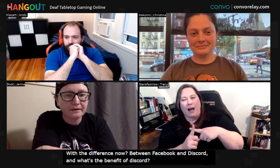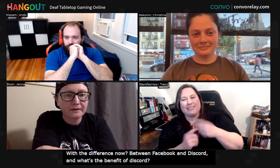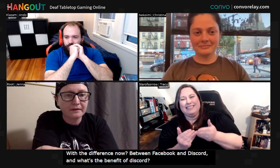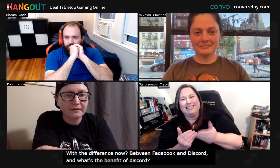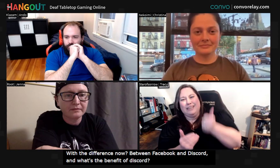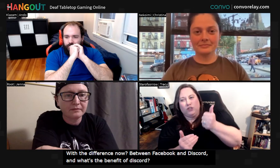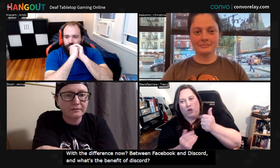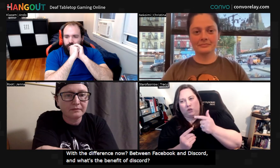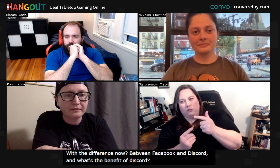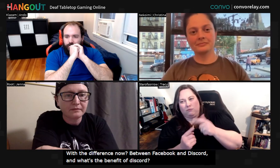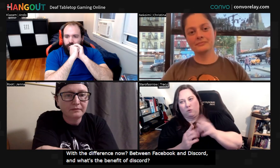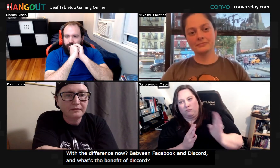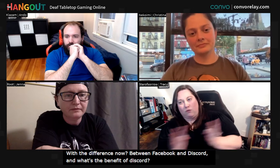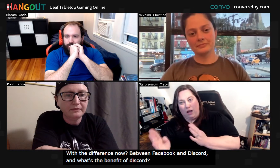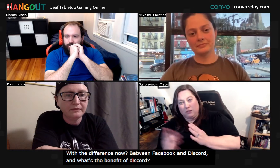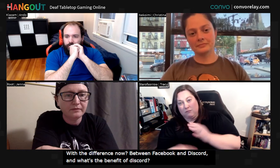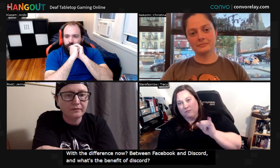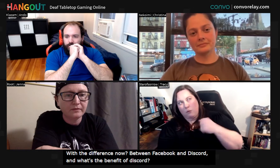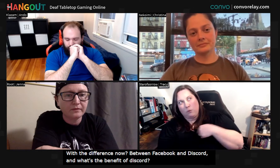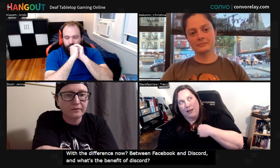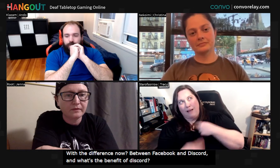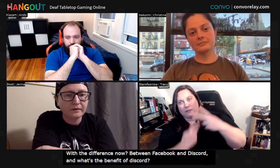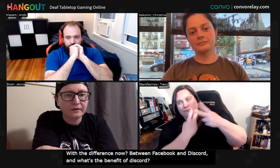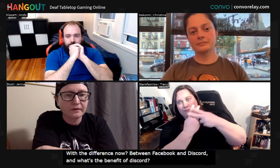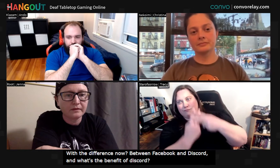chat. Plus, it is actually easier.